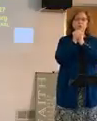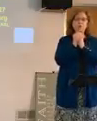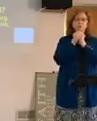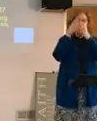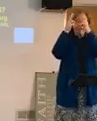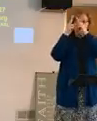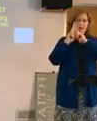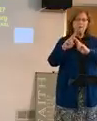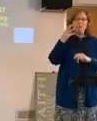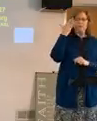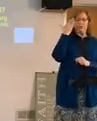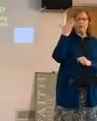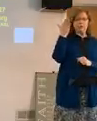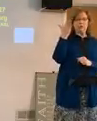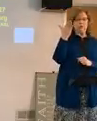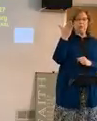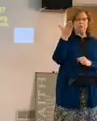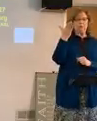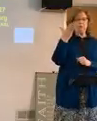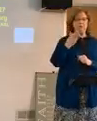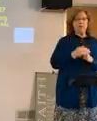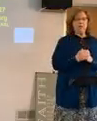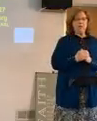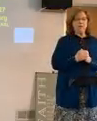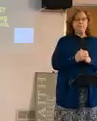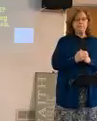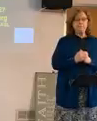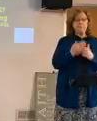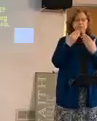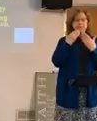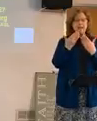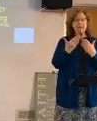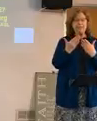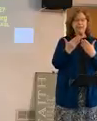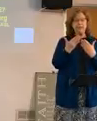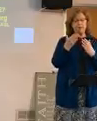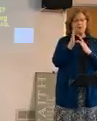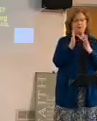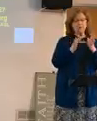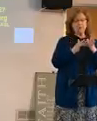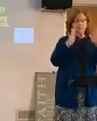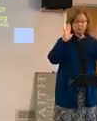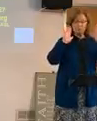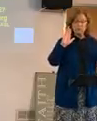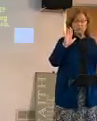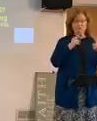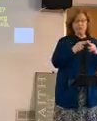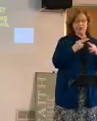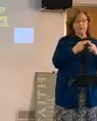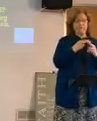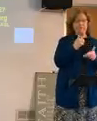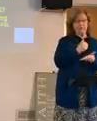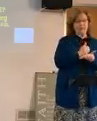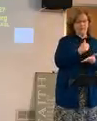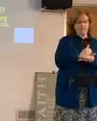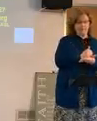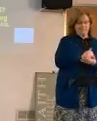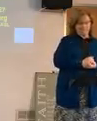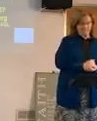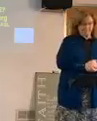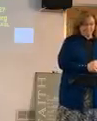and encouragement and a challenge to us all. We say thanks. In Jesus' wonderful name we ask.